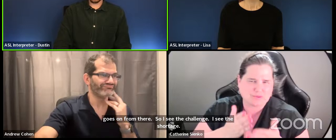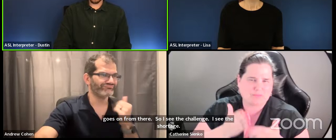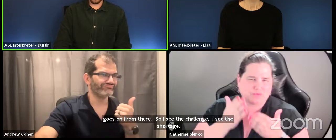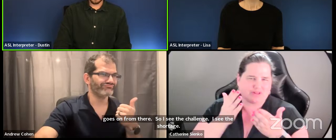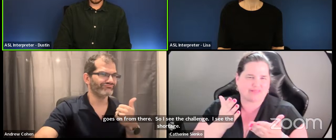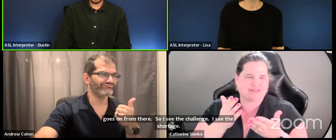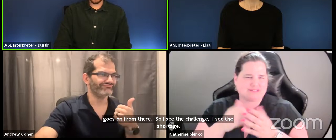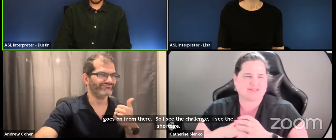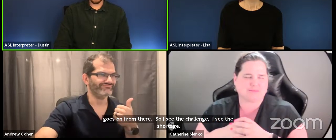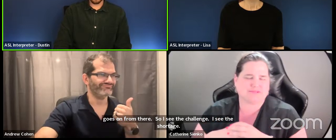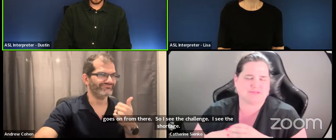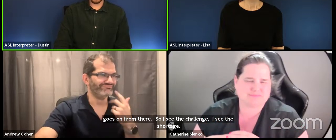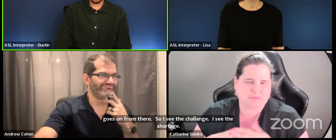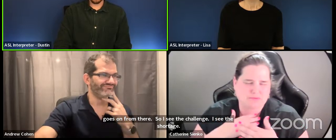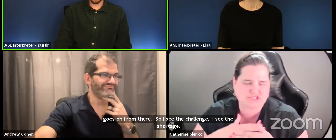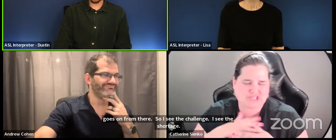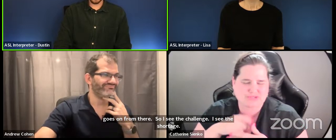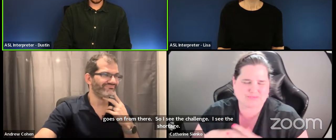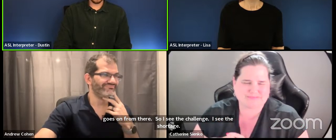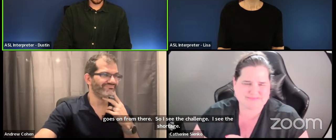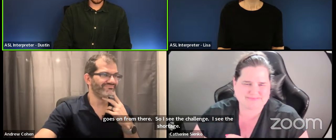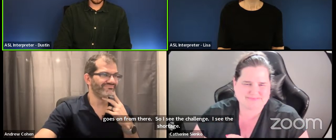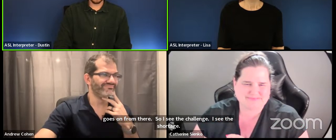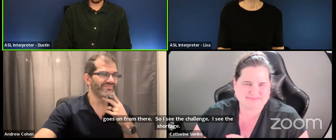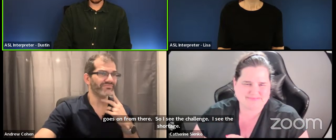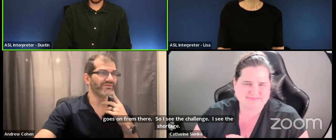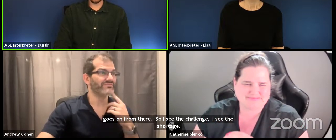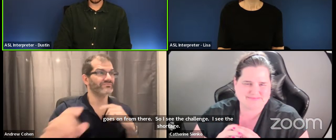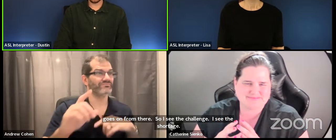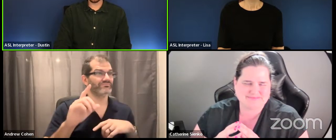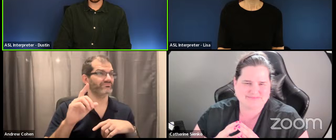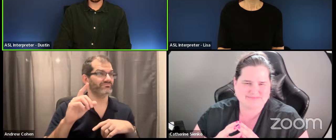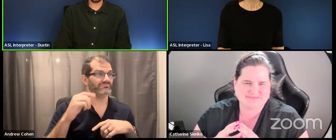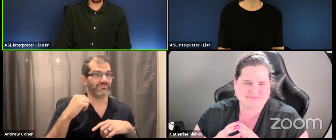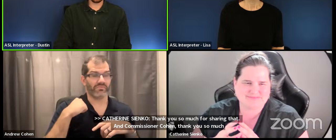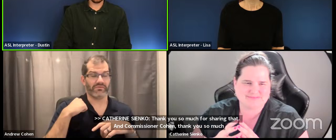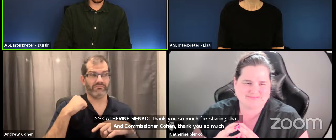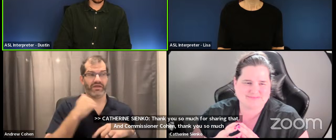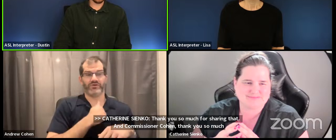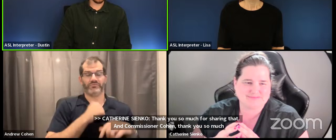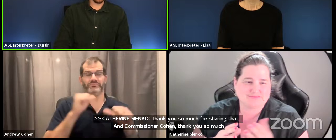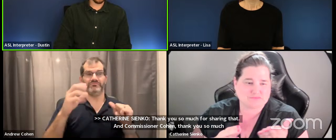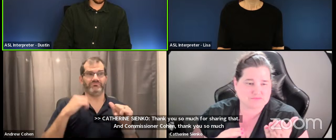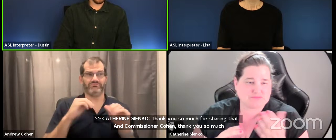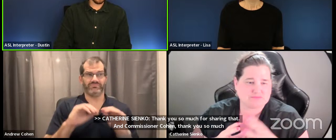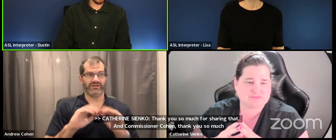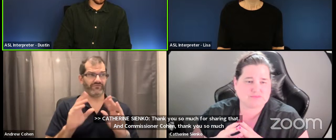And Commissioner Cohen, thank you so much for bringing this to our attention. Appreciate you.